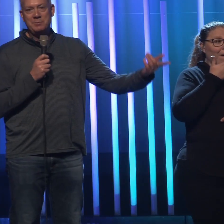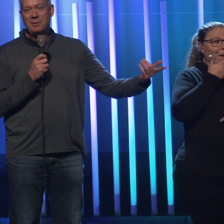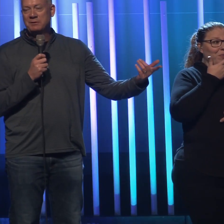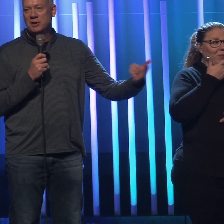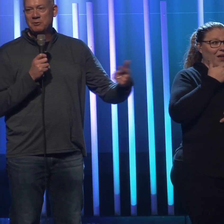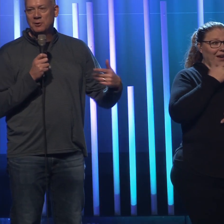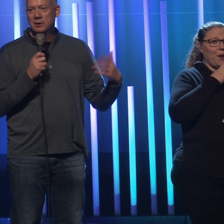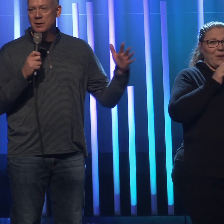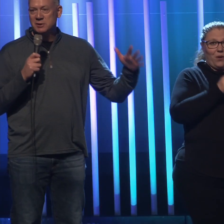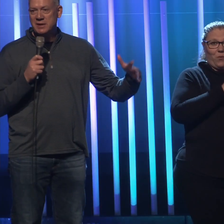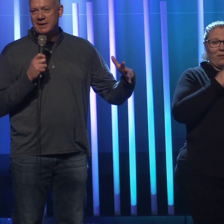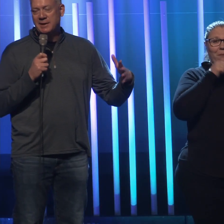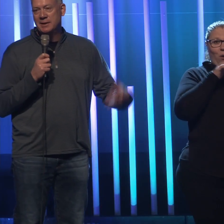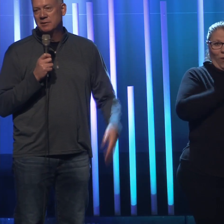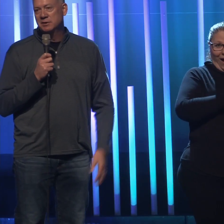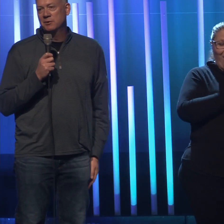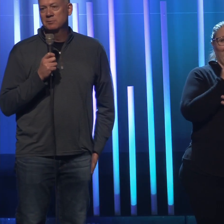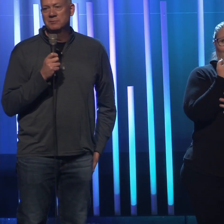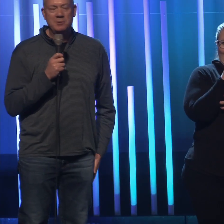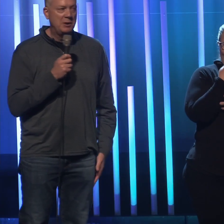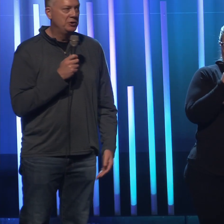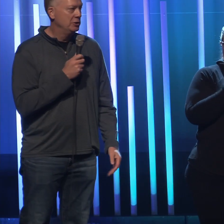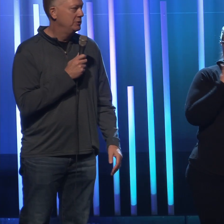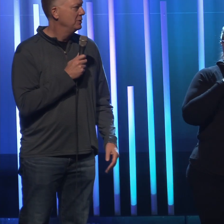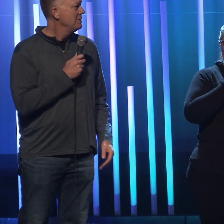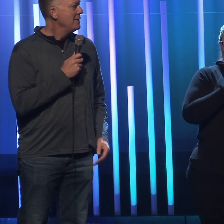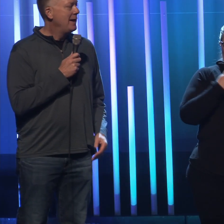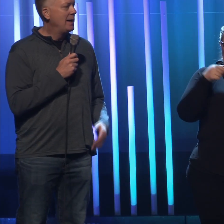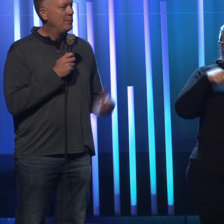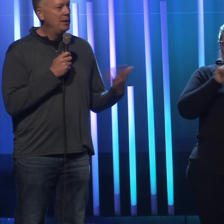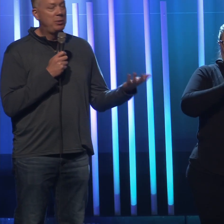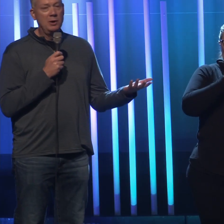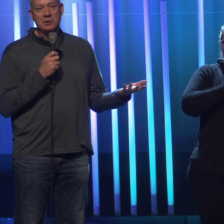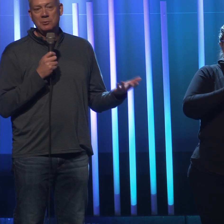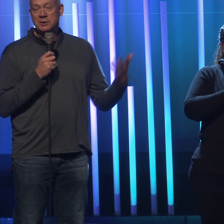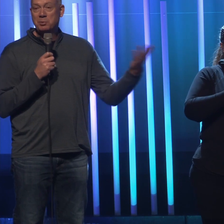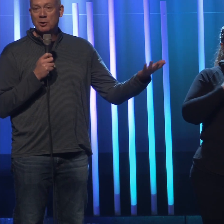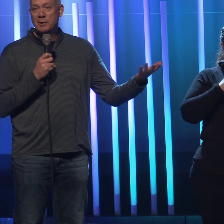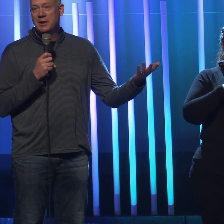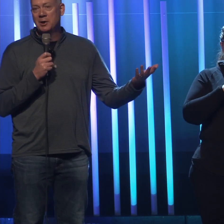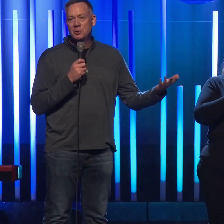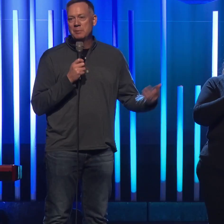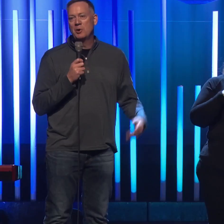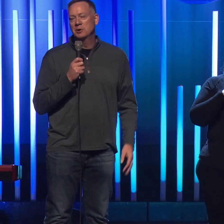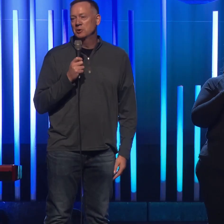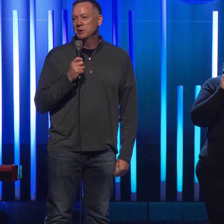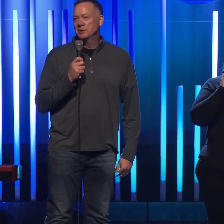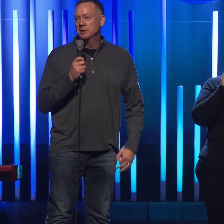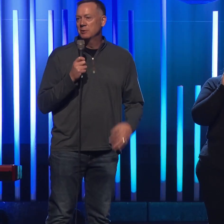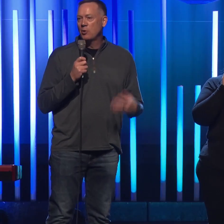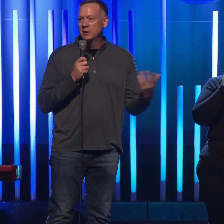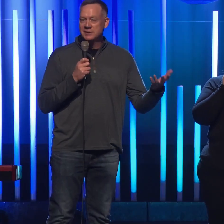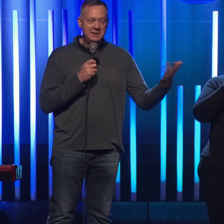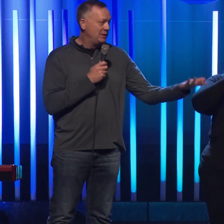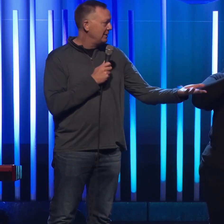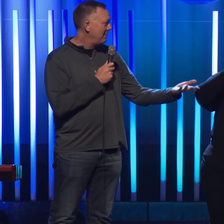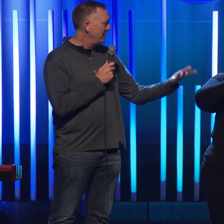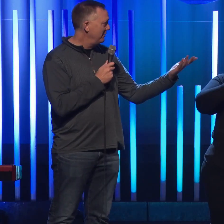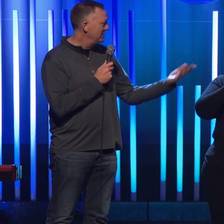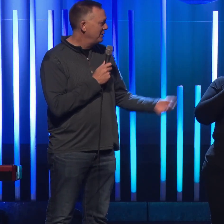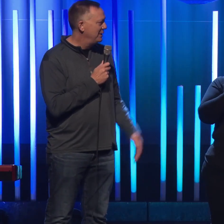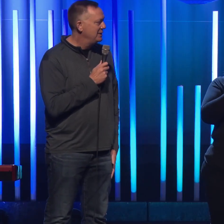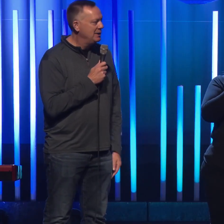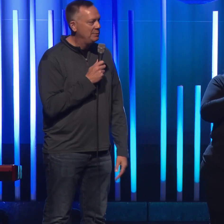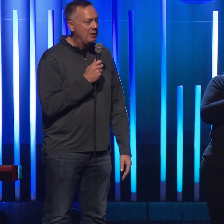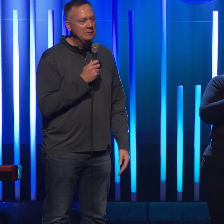be with my wife Jennifer, and there was 19 of us from our church, and went to Puerto Rico, partnered with an organization called Happy